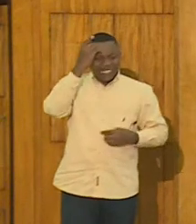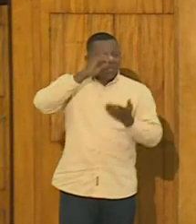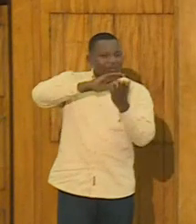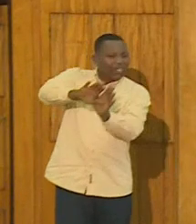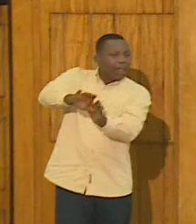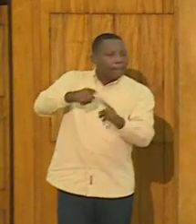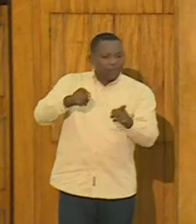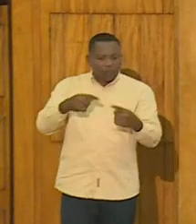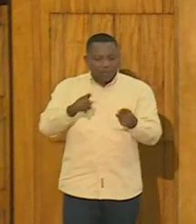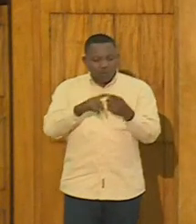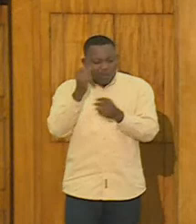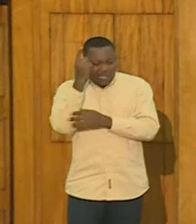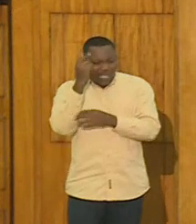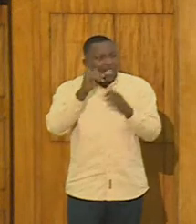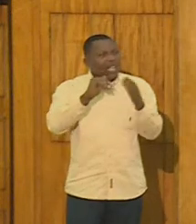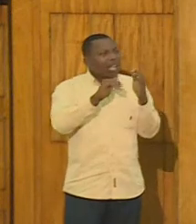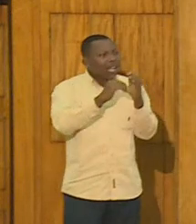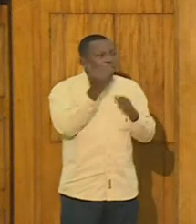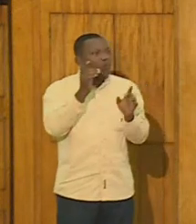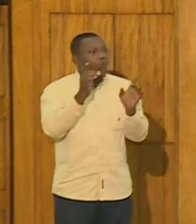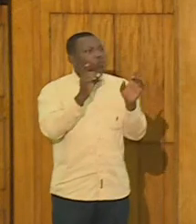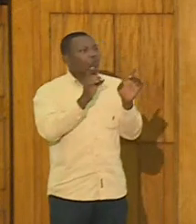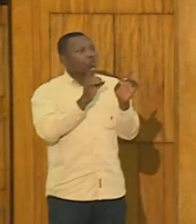to understand, how do we